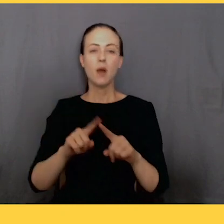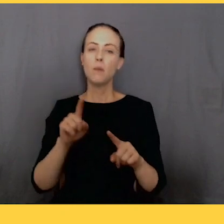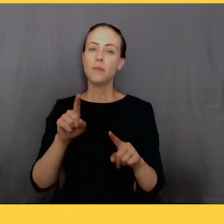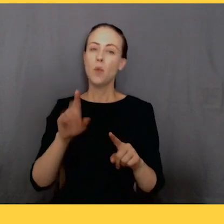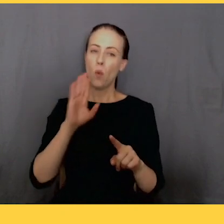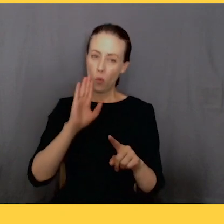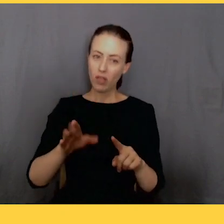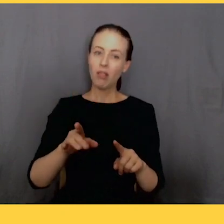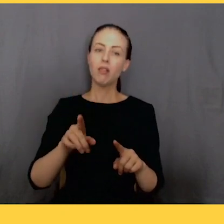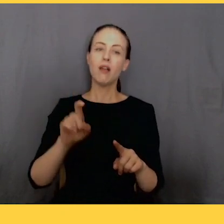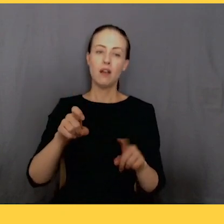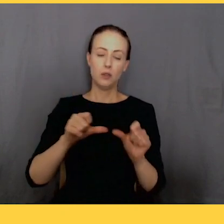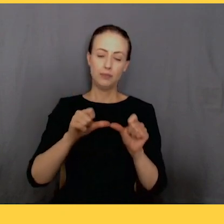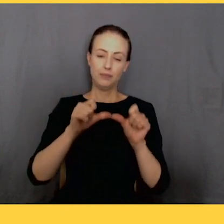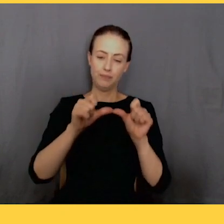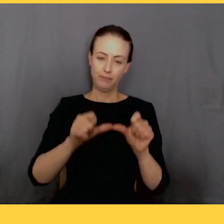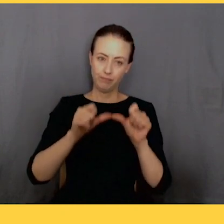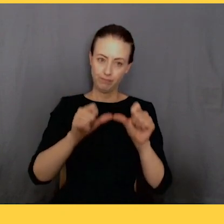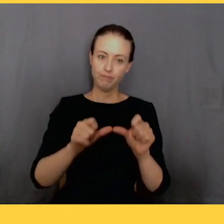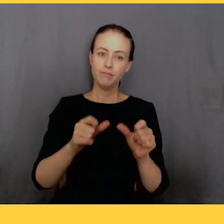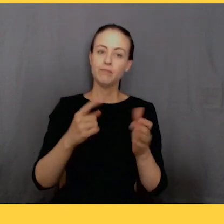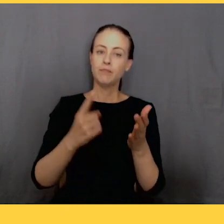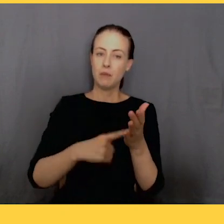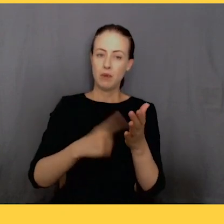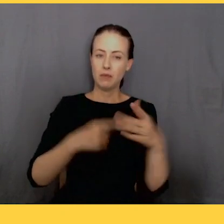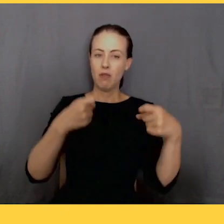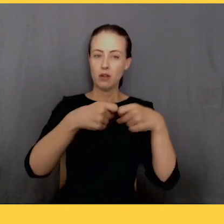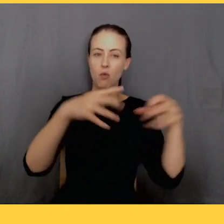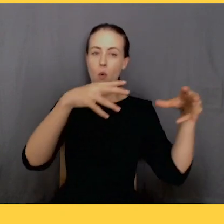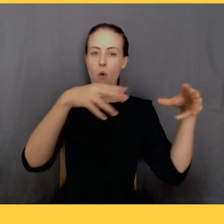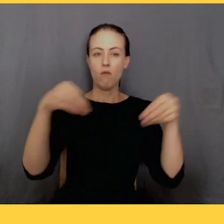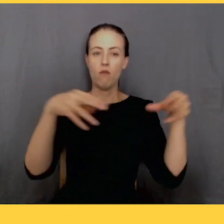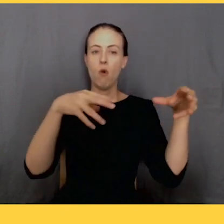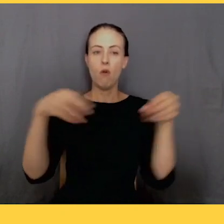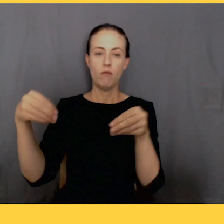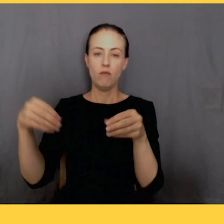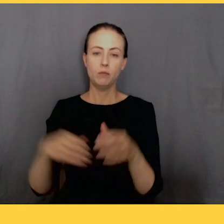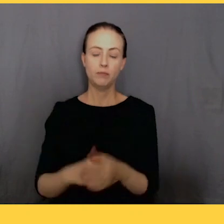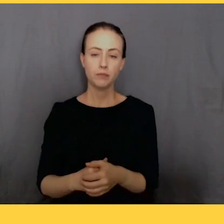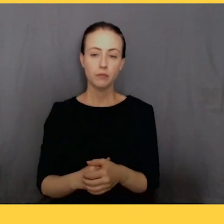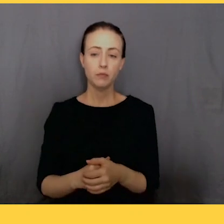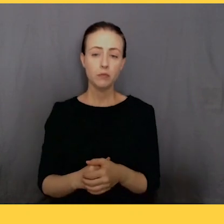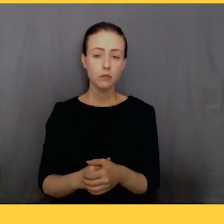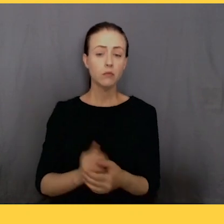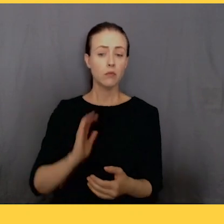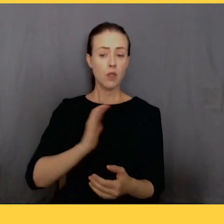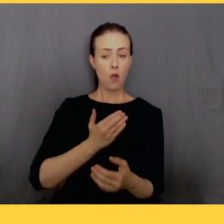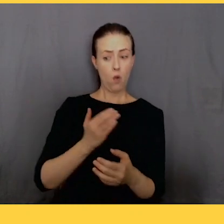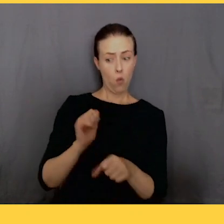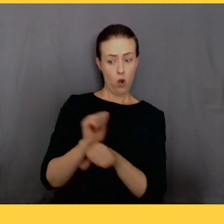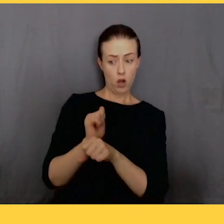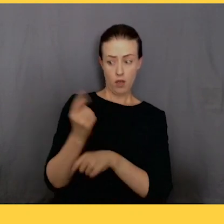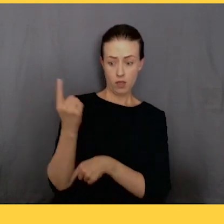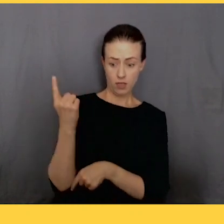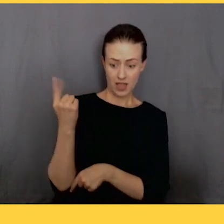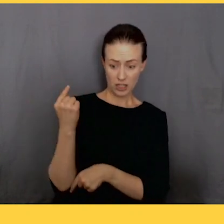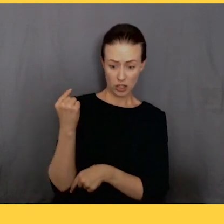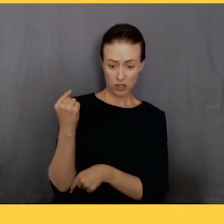transpired last year in many ways reinforced the work that we're doing and